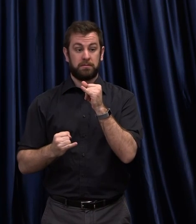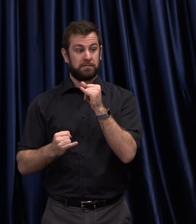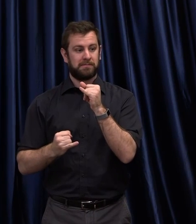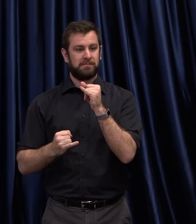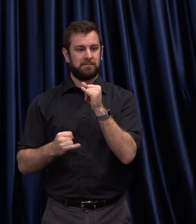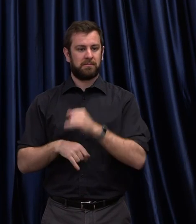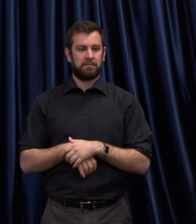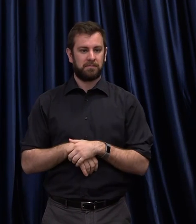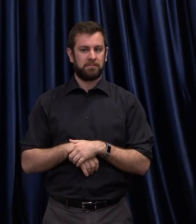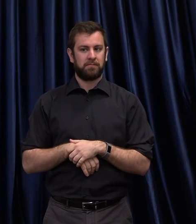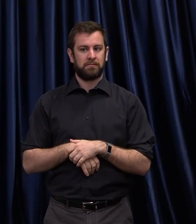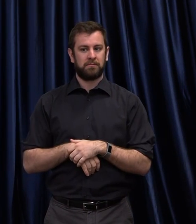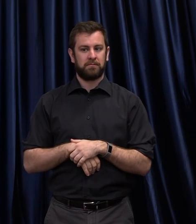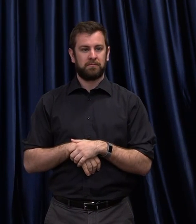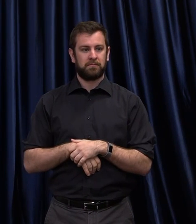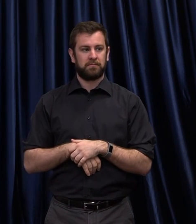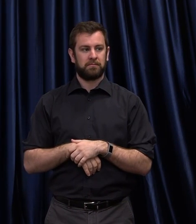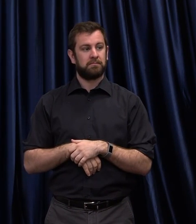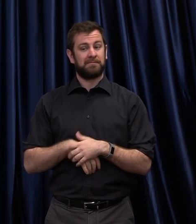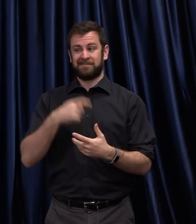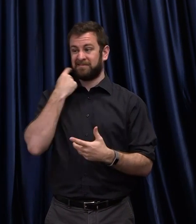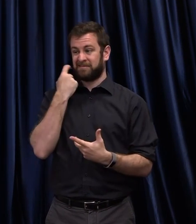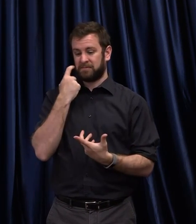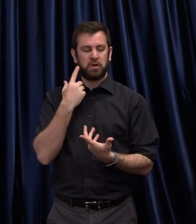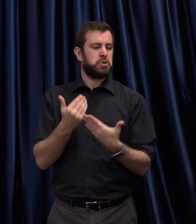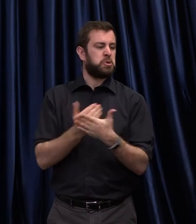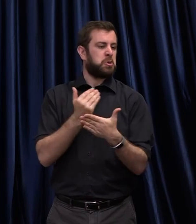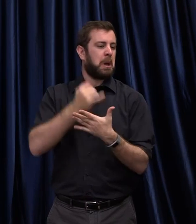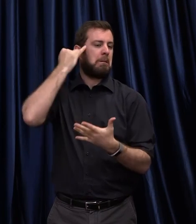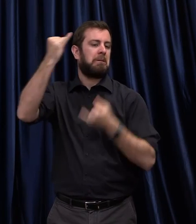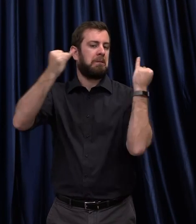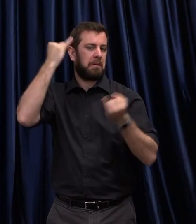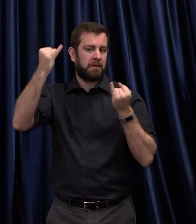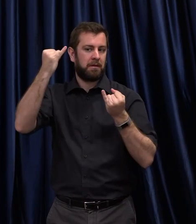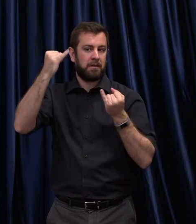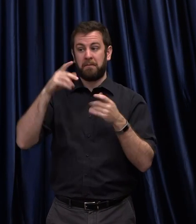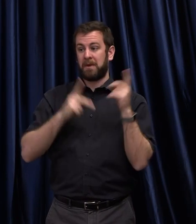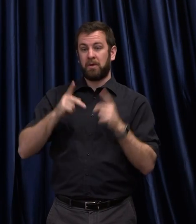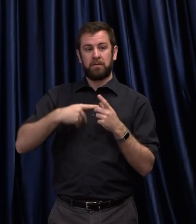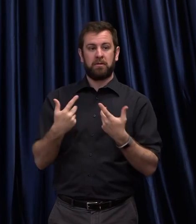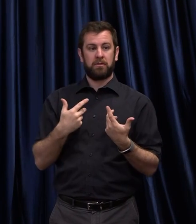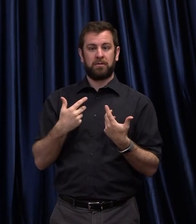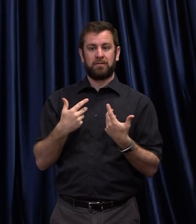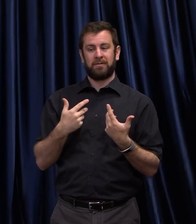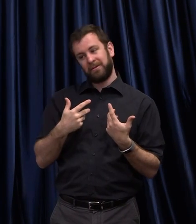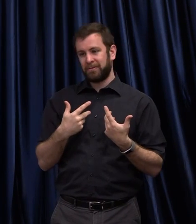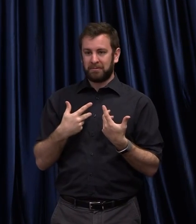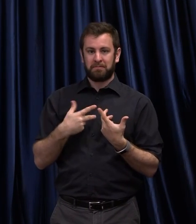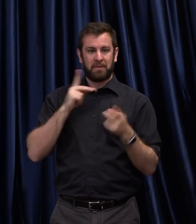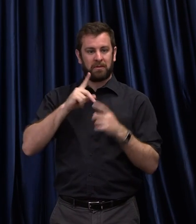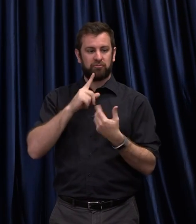now that people have been encouraged to wear or brainwashed to